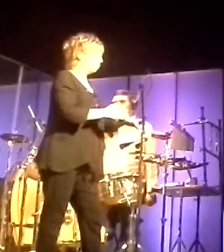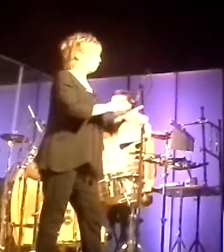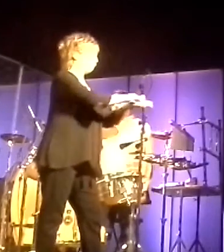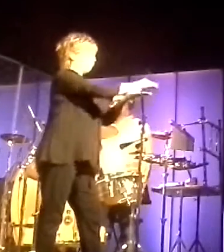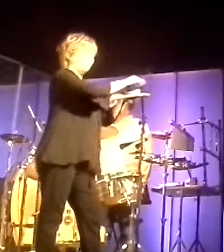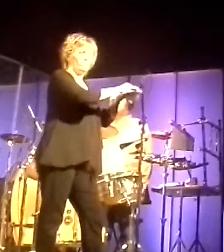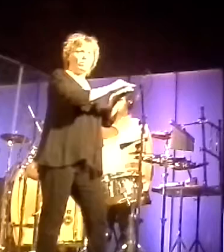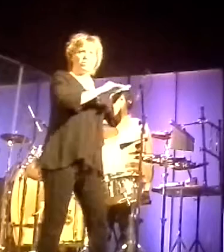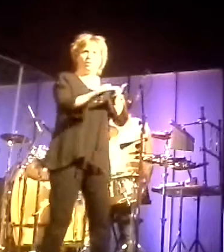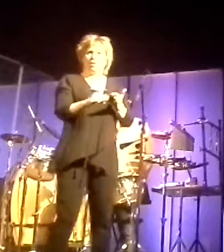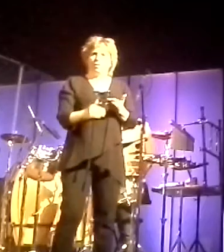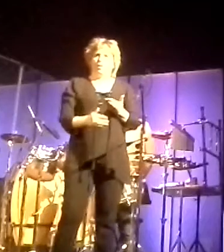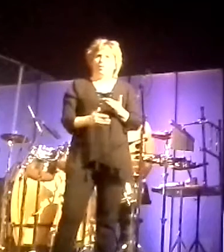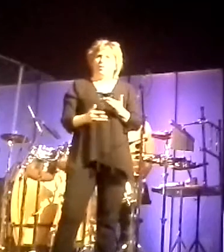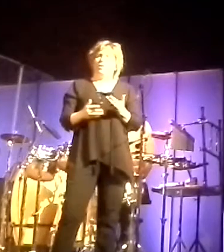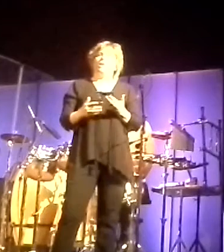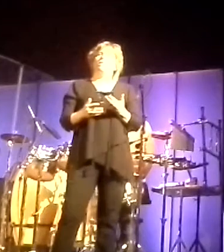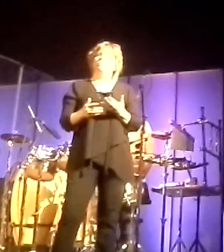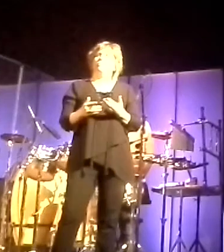You want us to understand